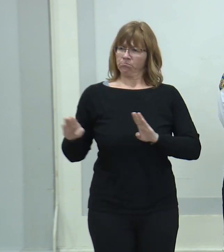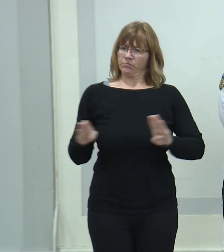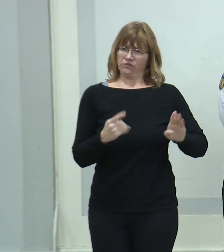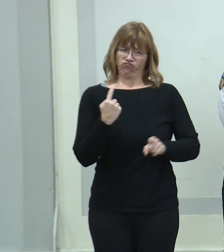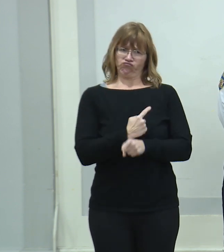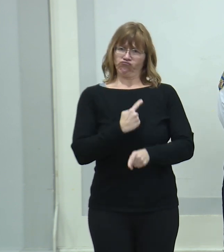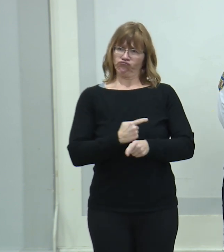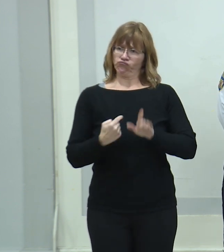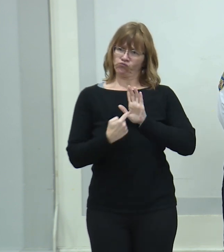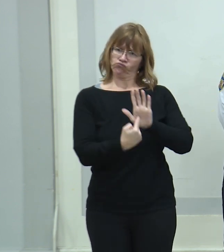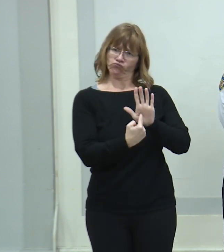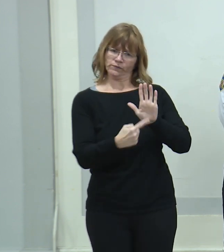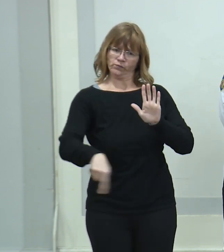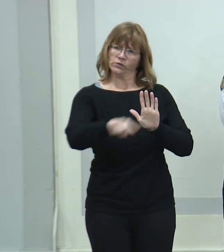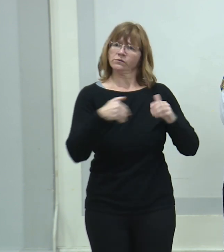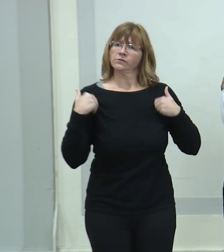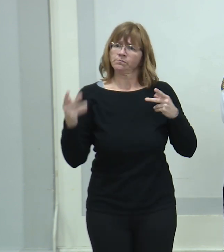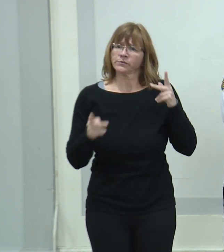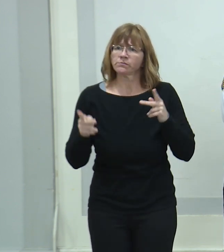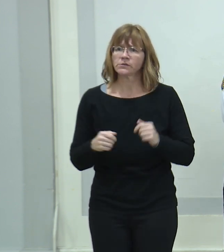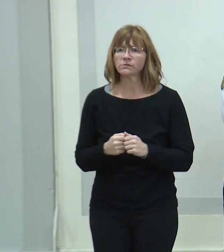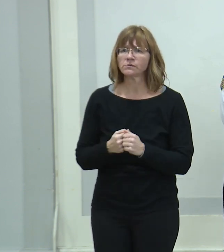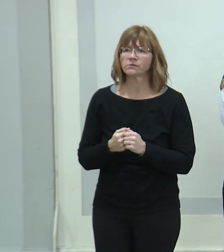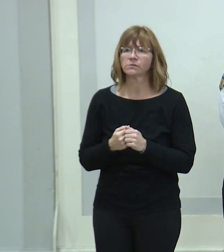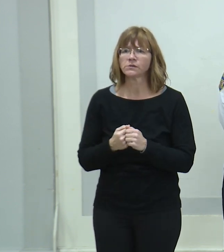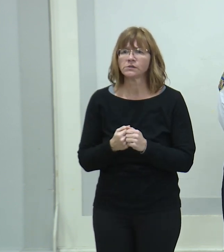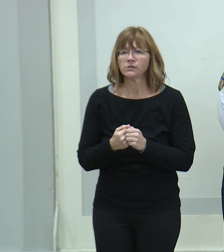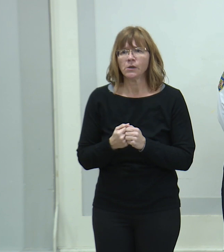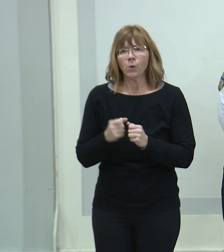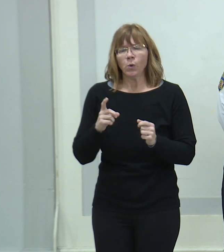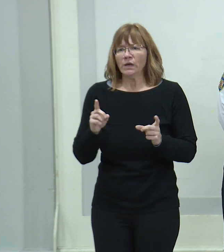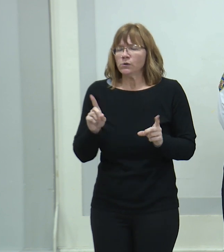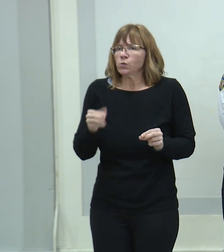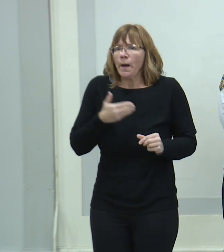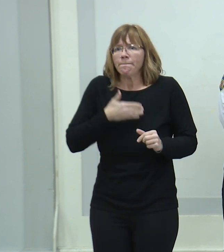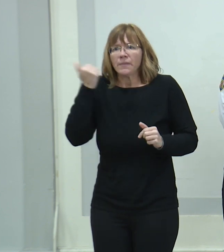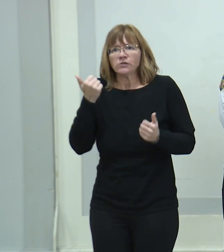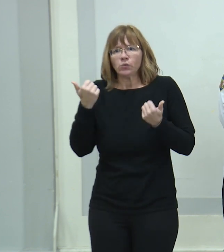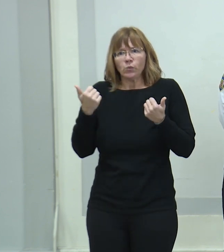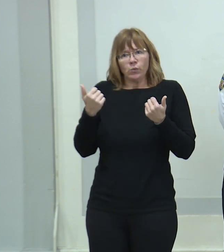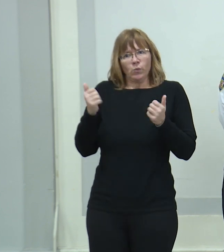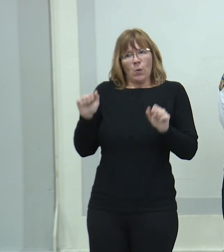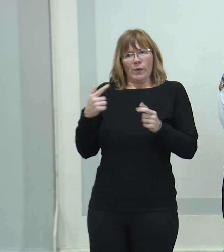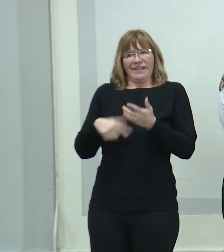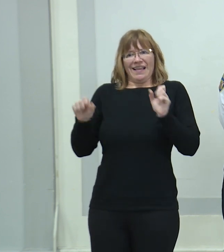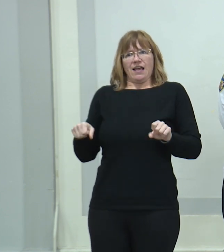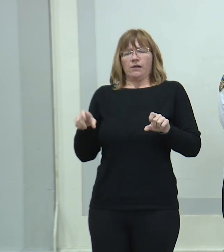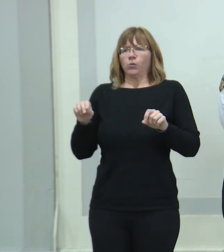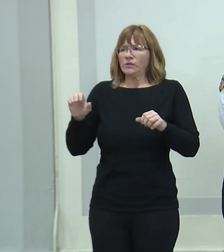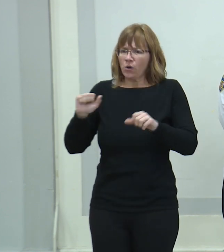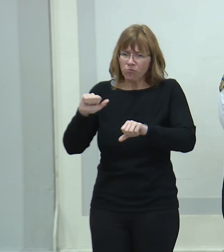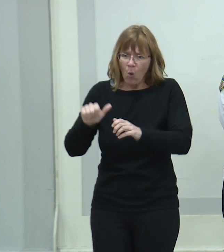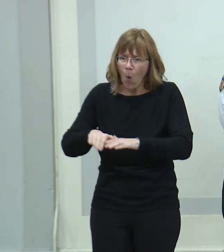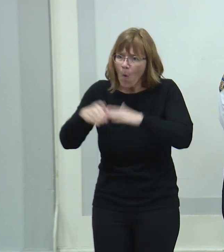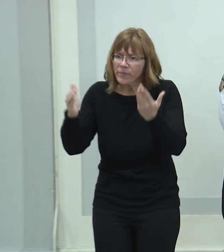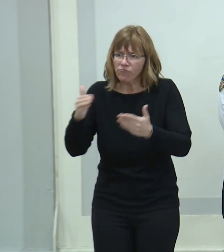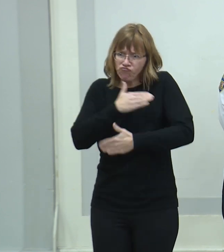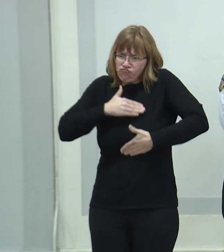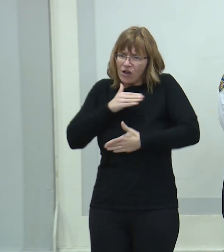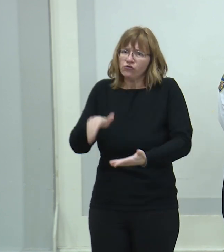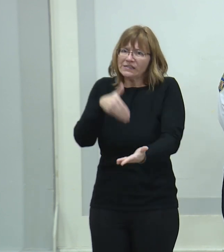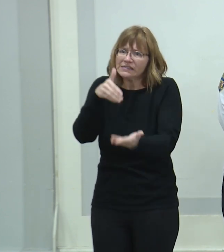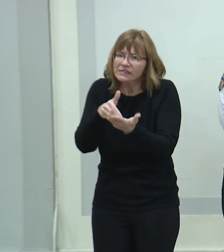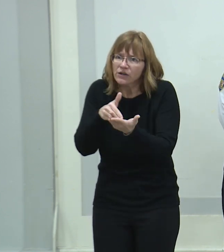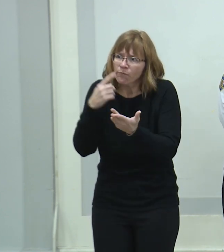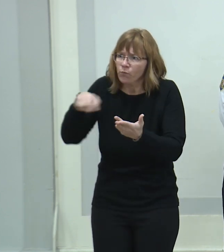to be better so that we can do things like open up our rec centers and opportunities for our young people, while we are trying to do things